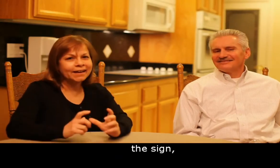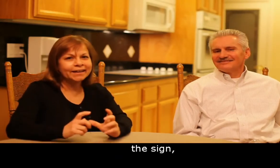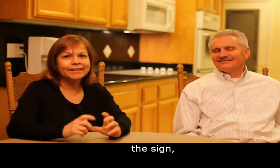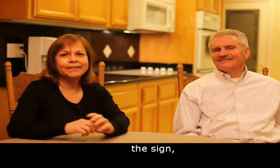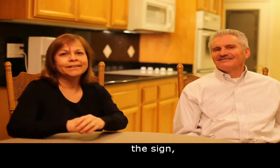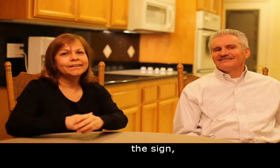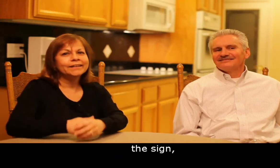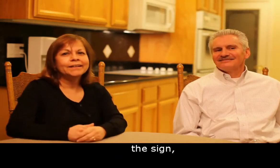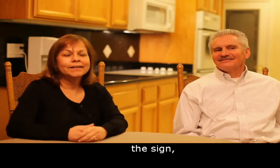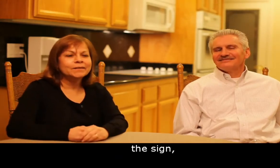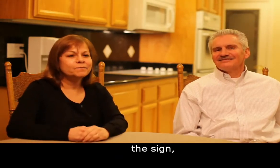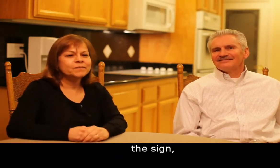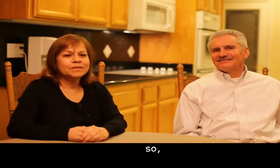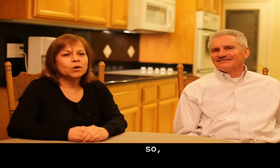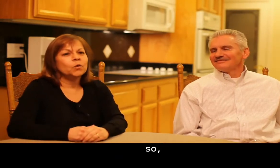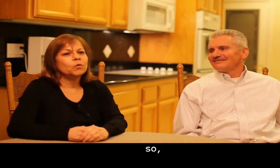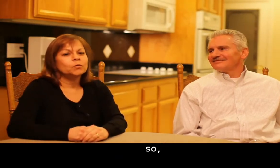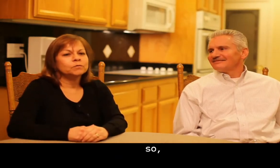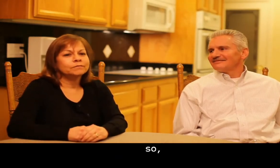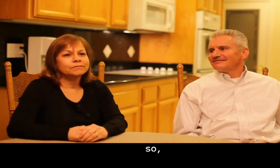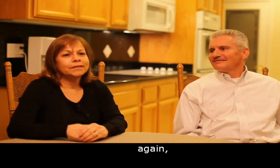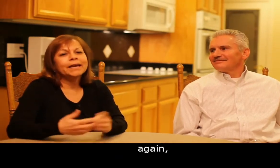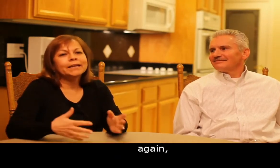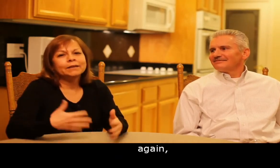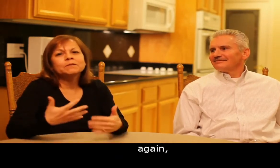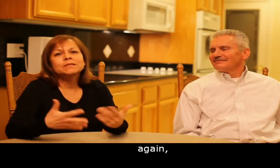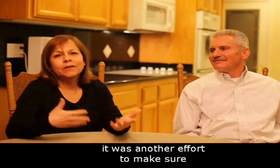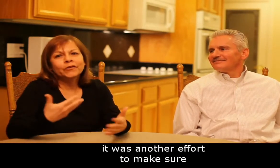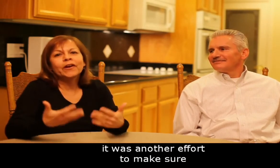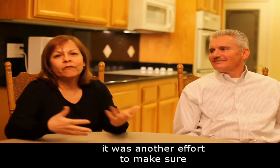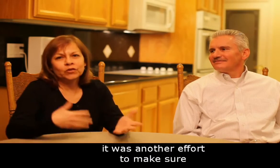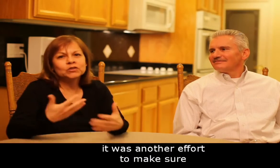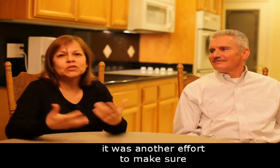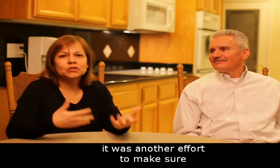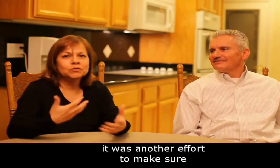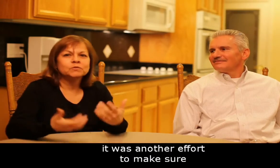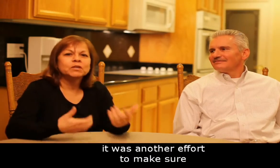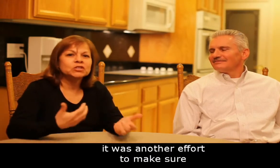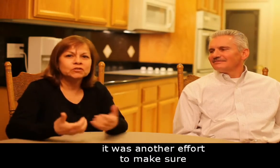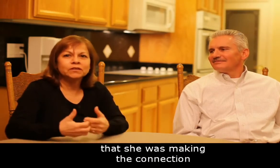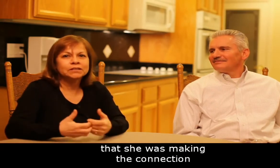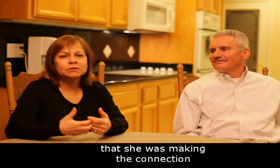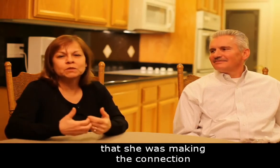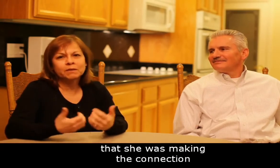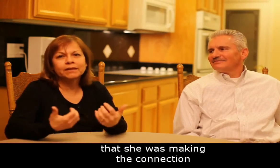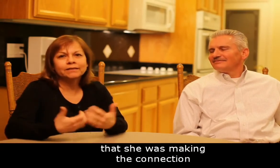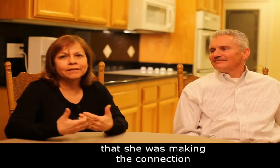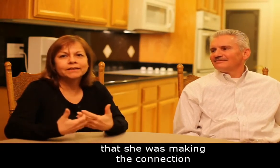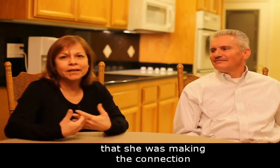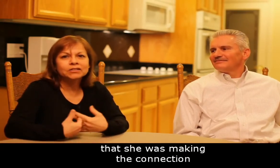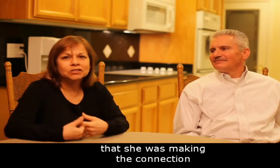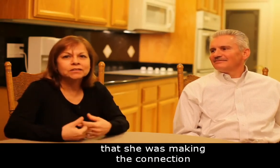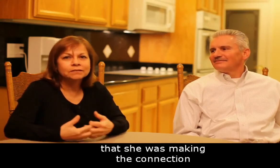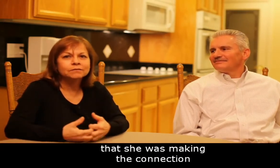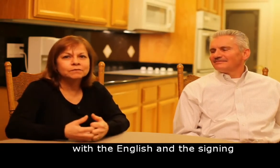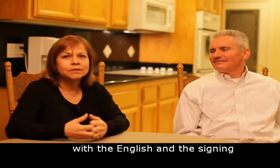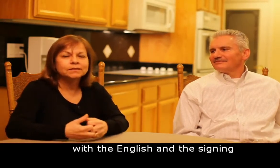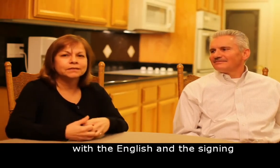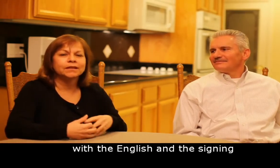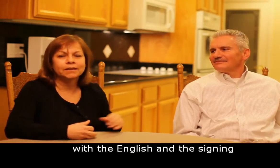sign. So again, it was another effort to make sure that she was making the connection with the